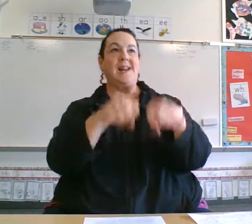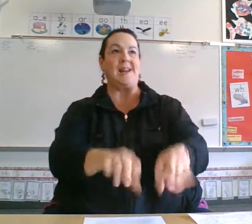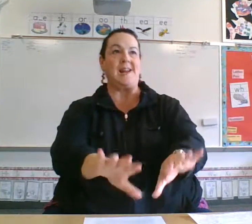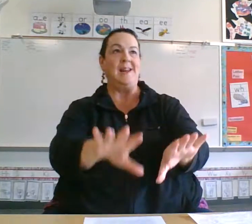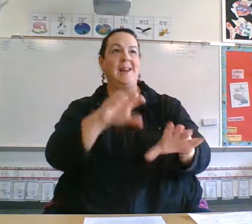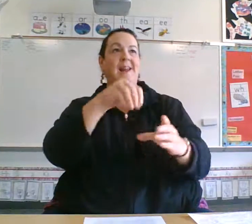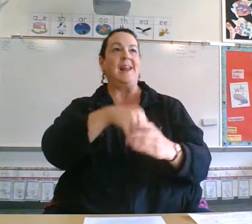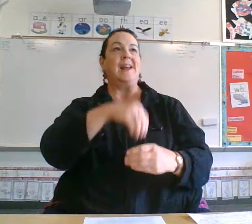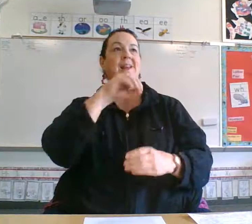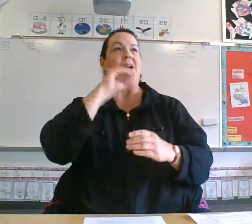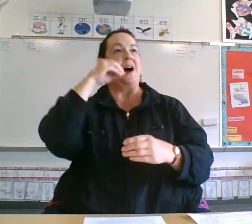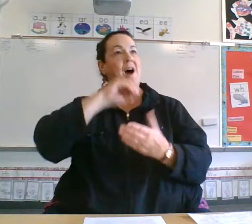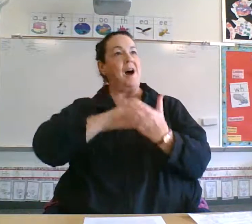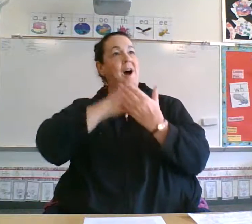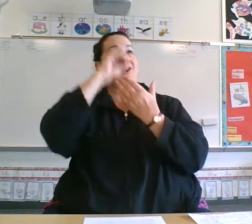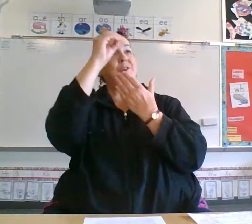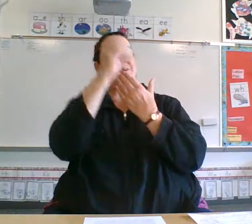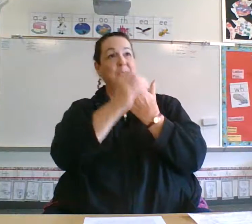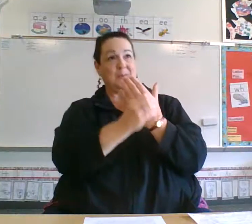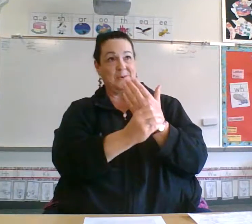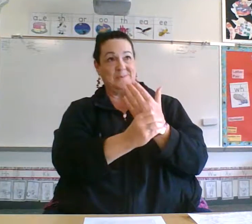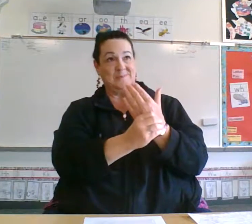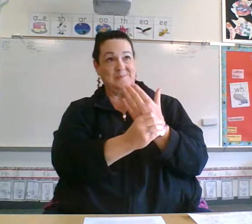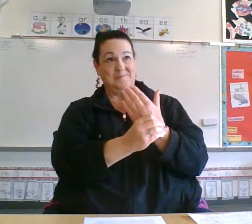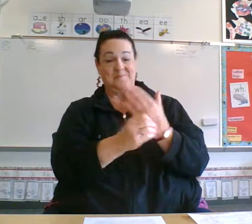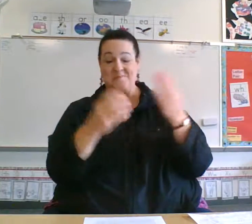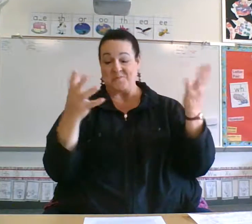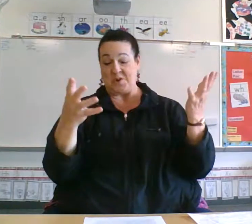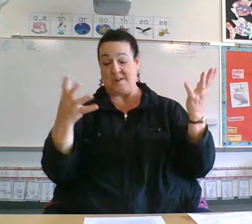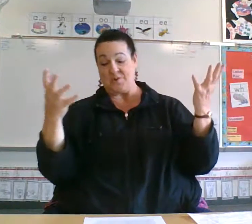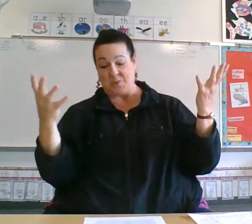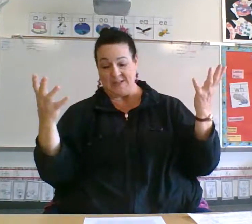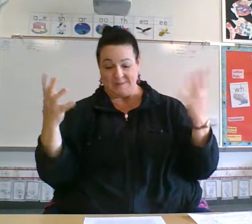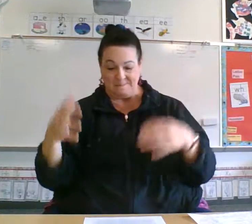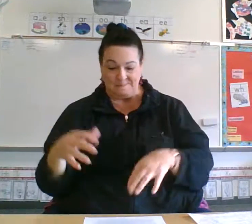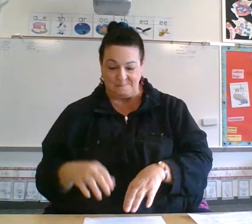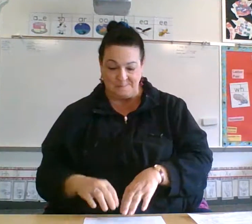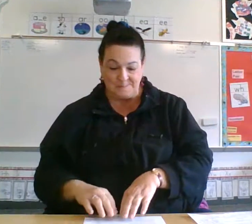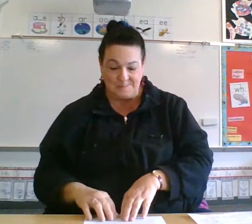Sea in October. So you have a choice.